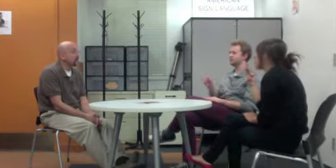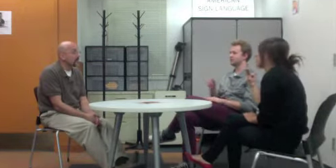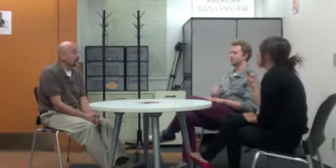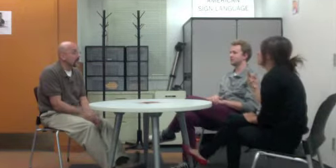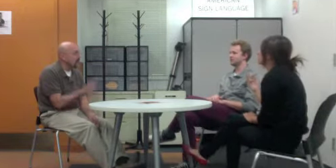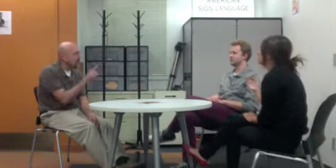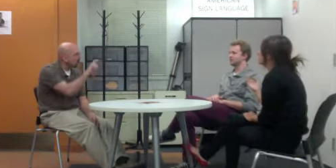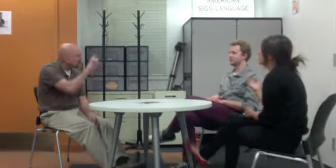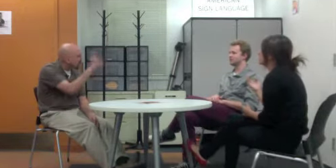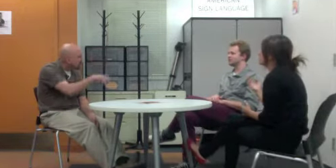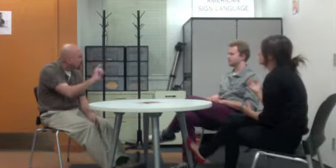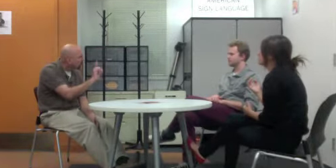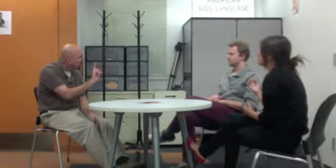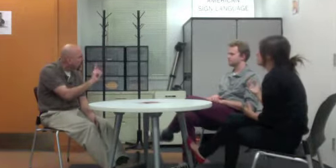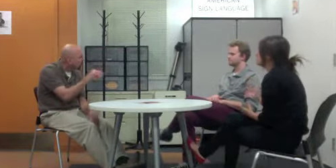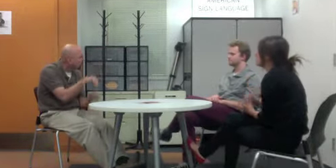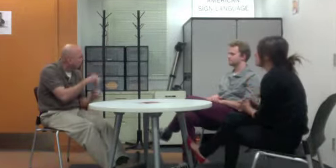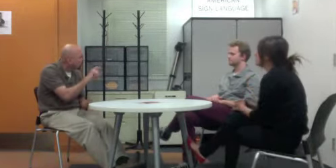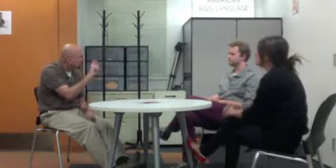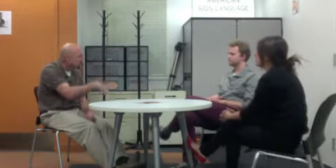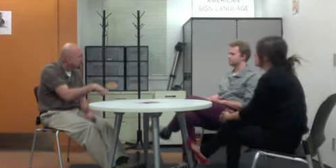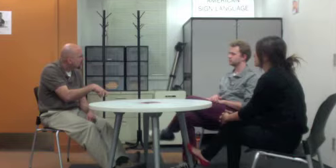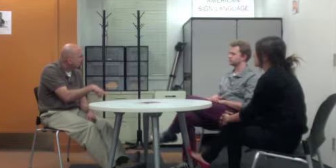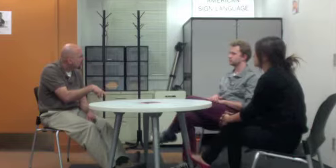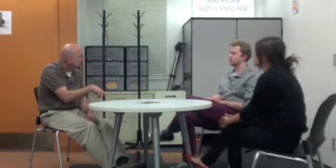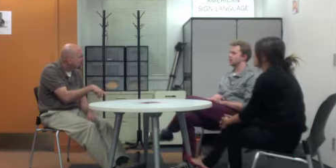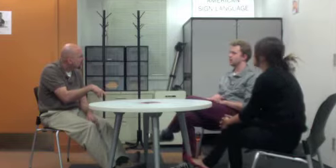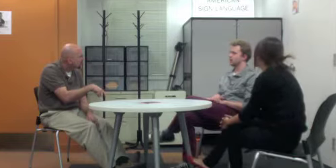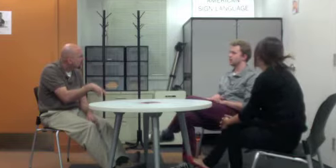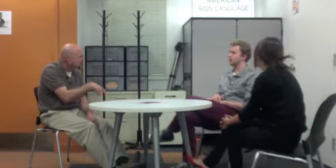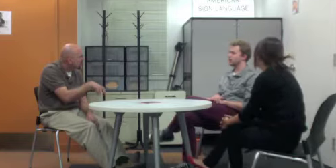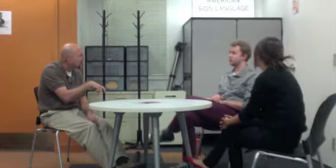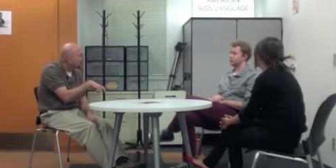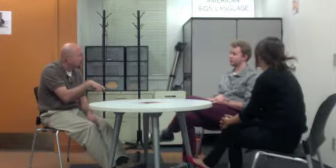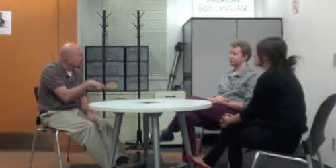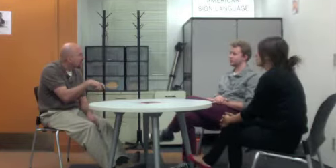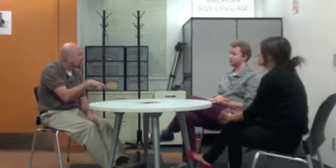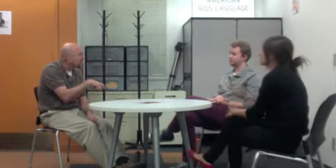know. Where in Texas? I lived in Corpus Christi.